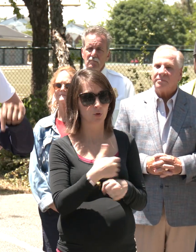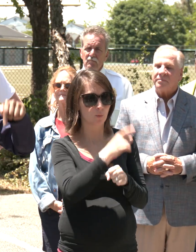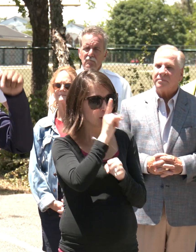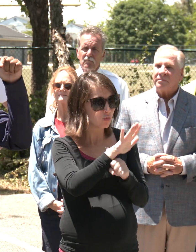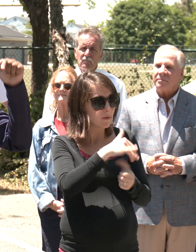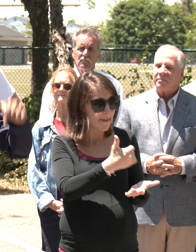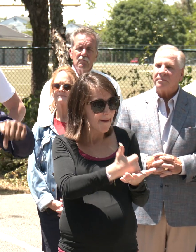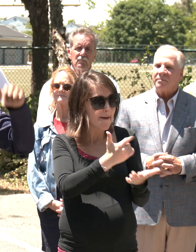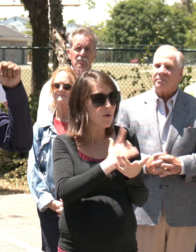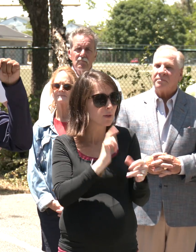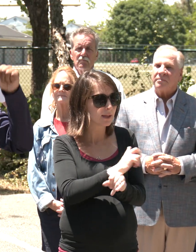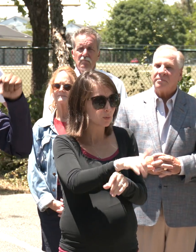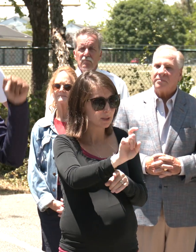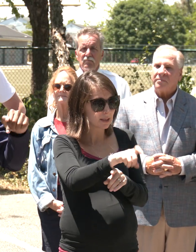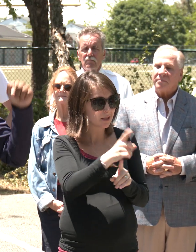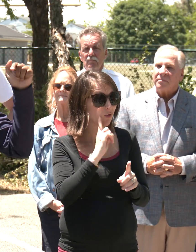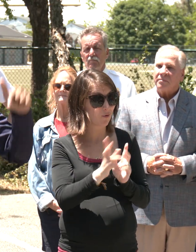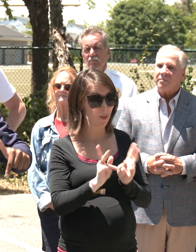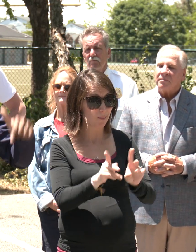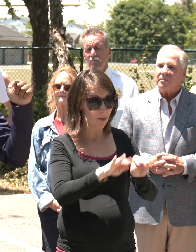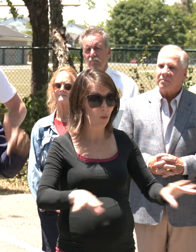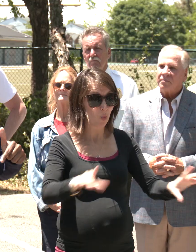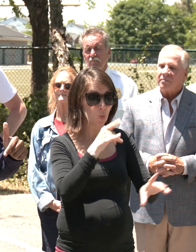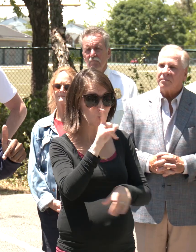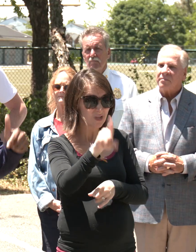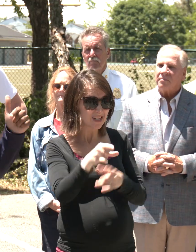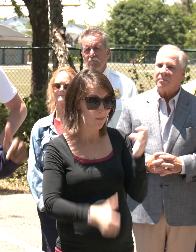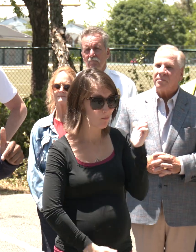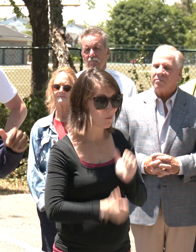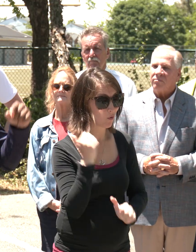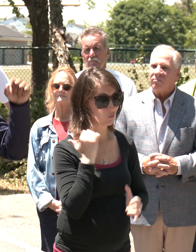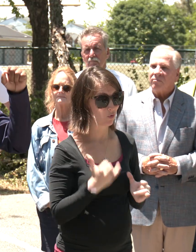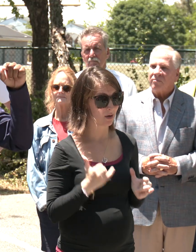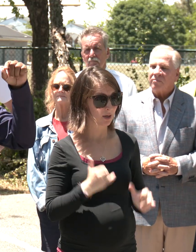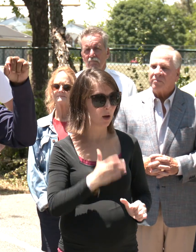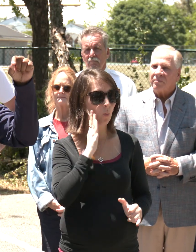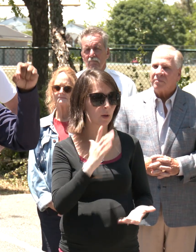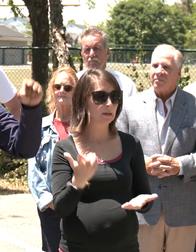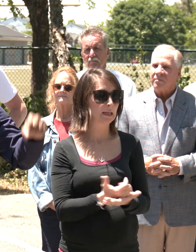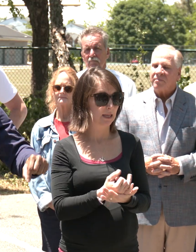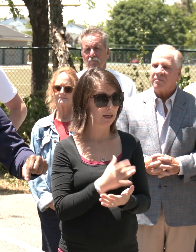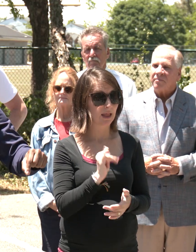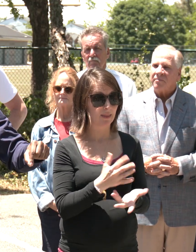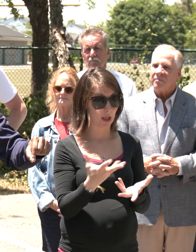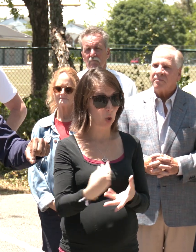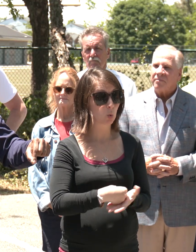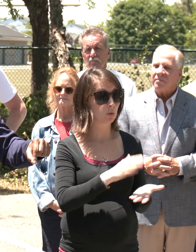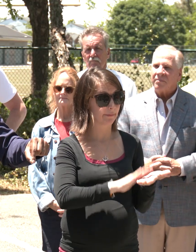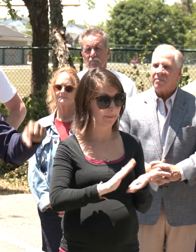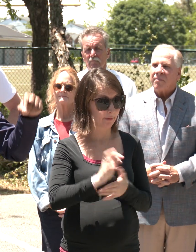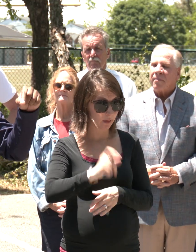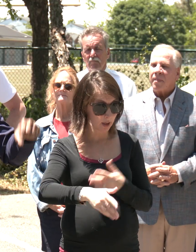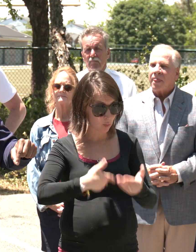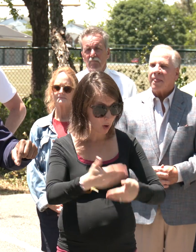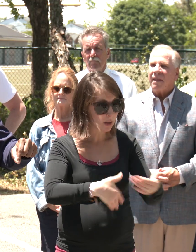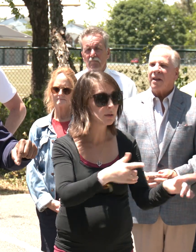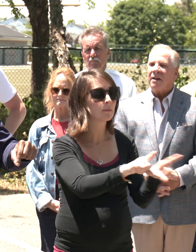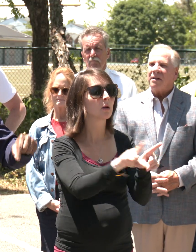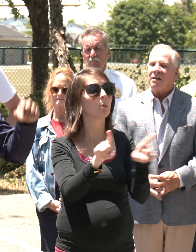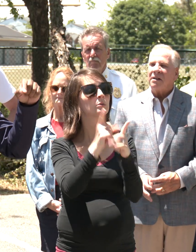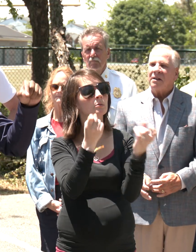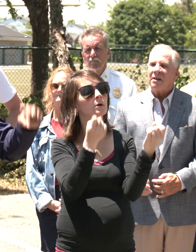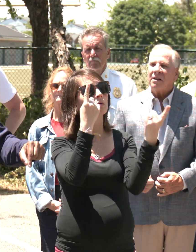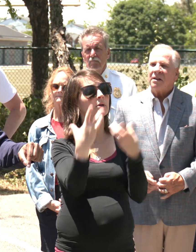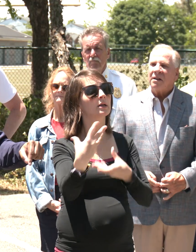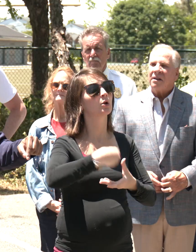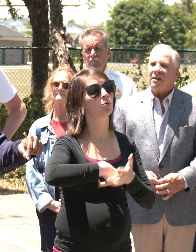the help that is needed for the people who need it most get it. And that includes the cleanup process, but it also